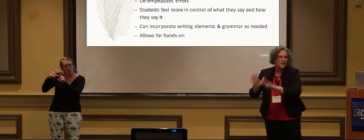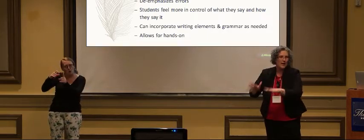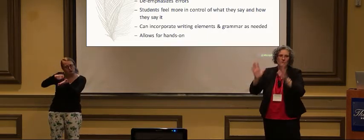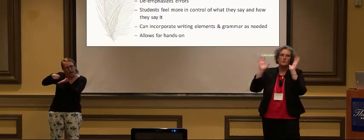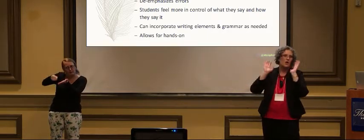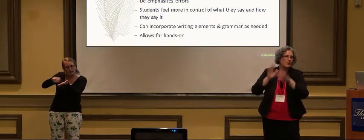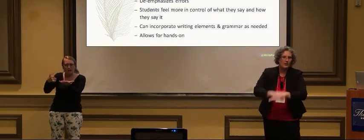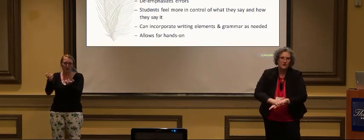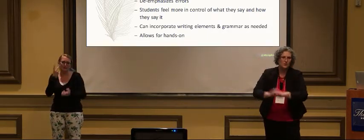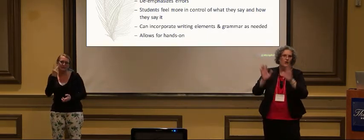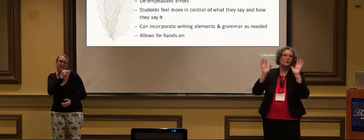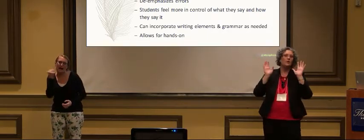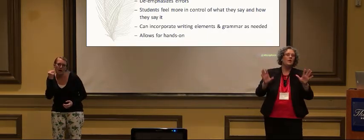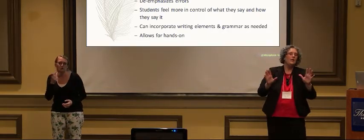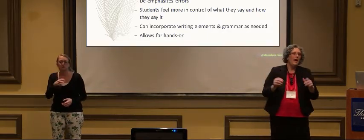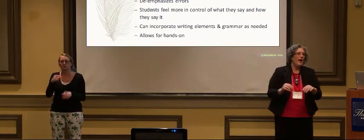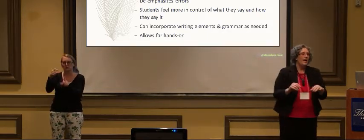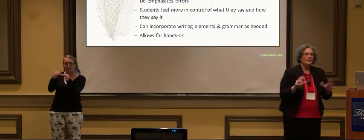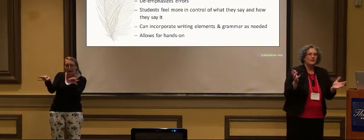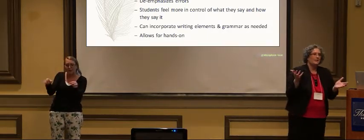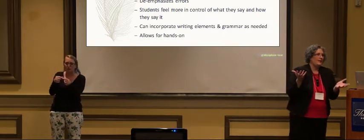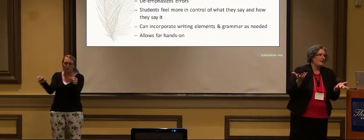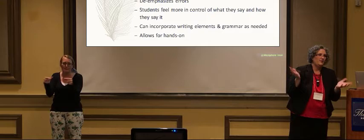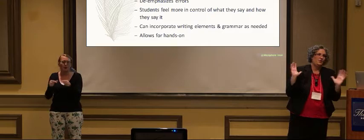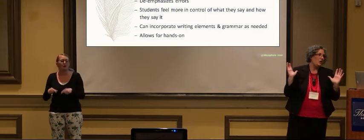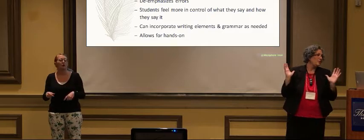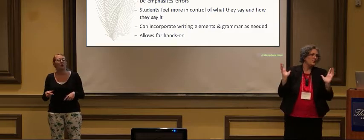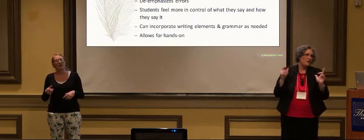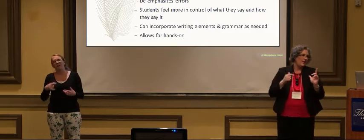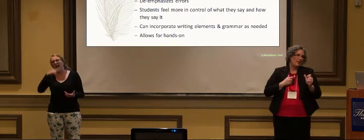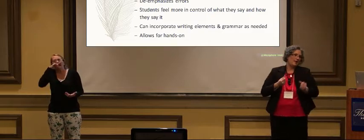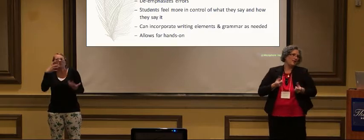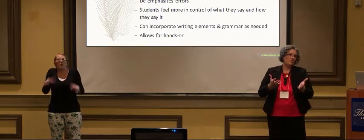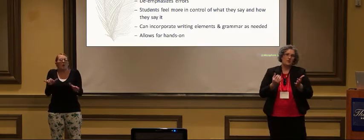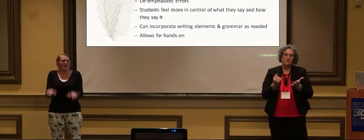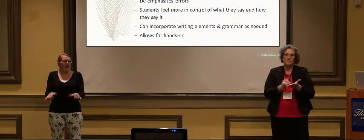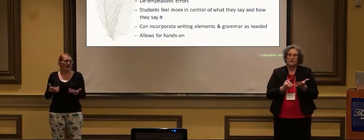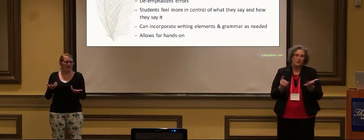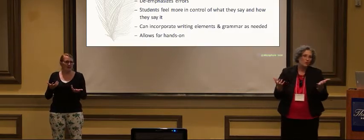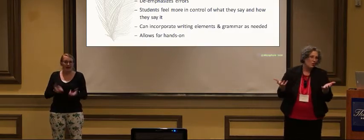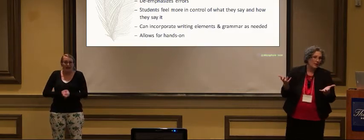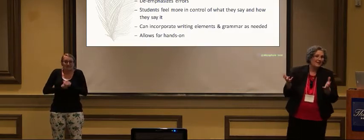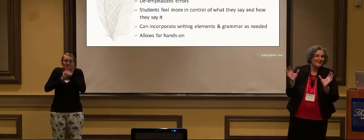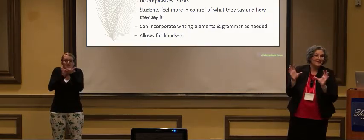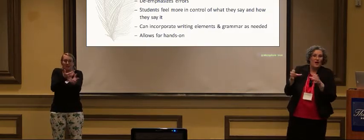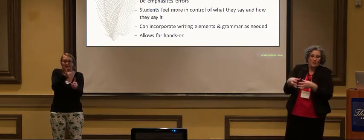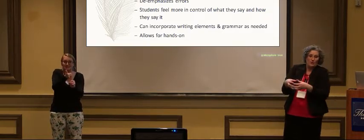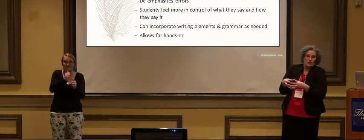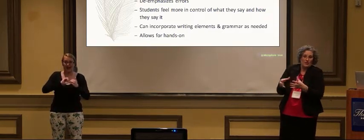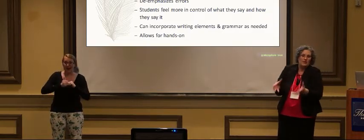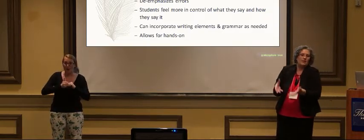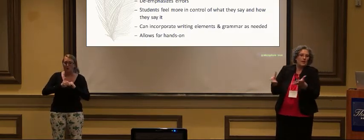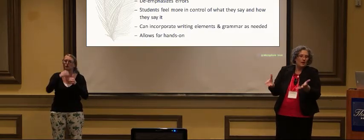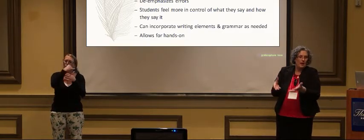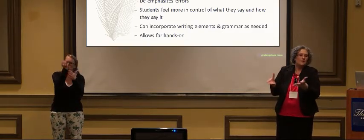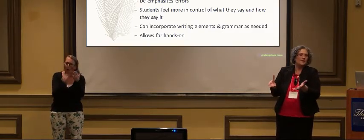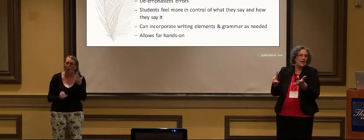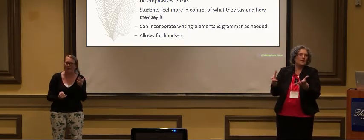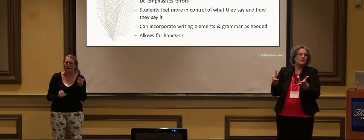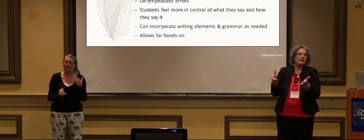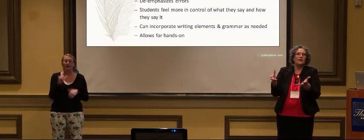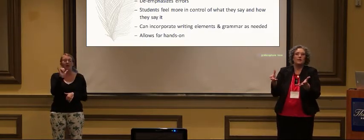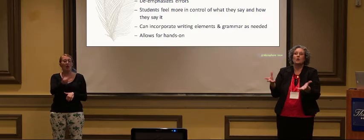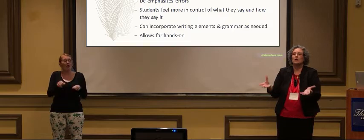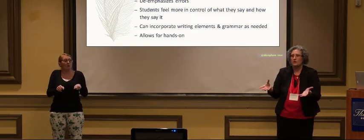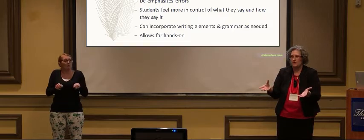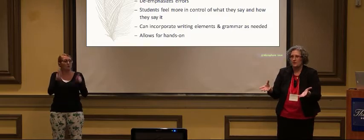not going to see nouns. We've been talking about this in grammar. And kids don't want to do that. They express themselves in drawing, and this opportunity allows